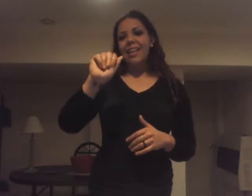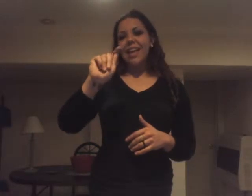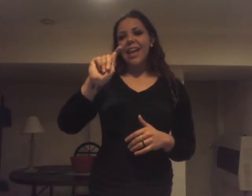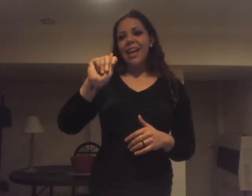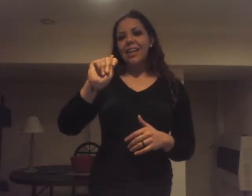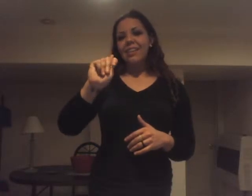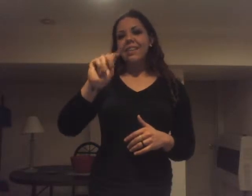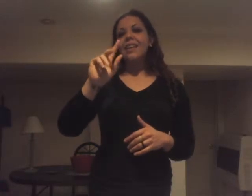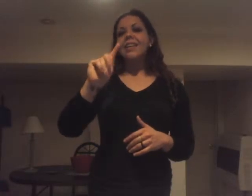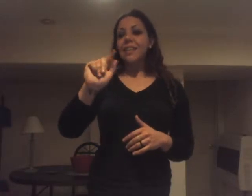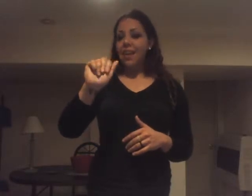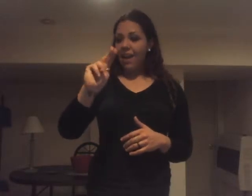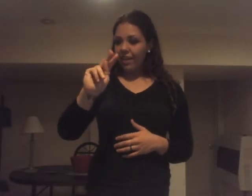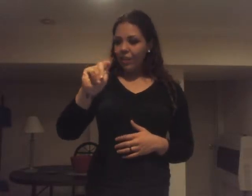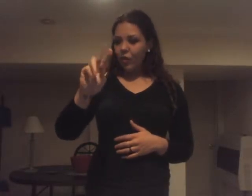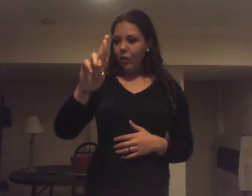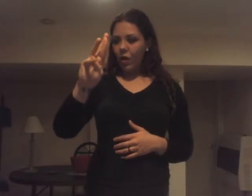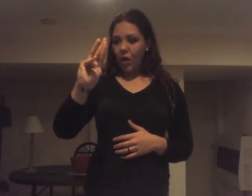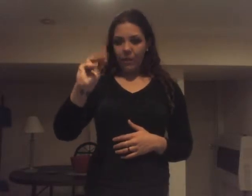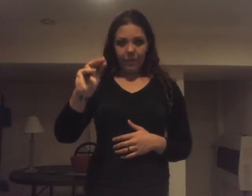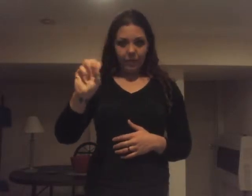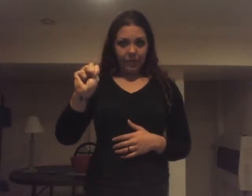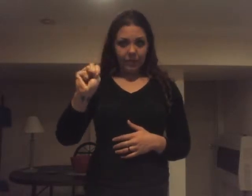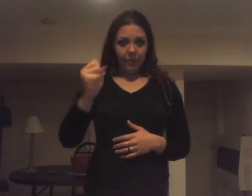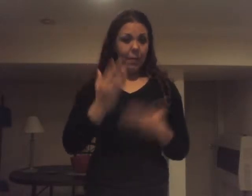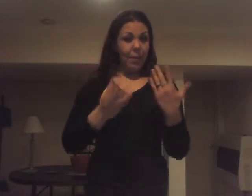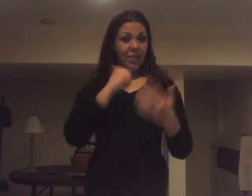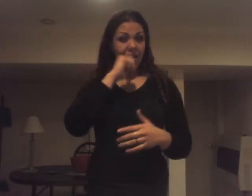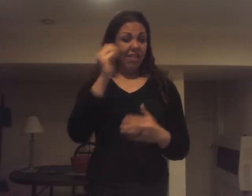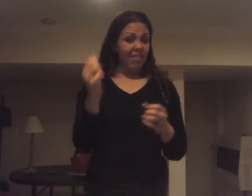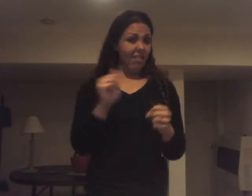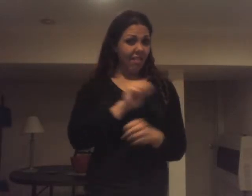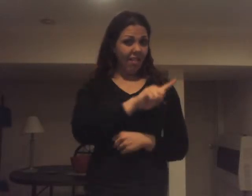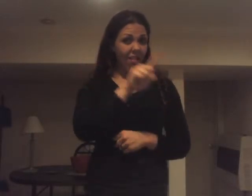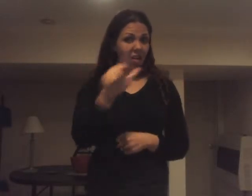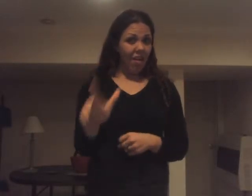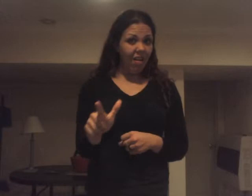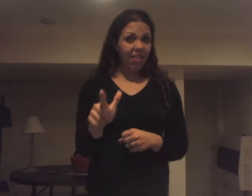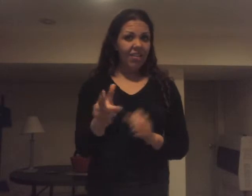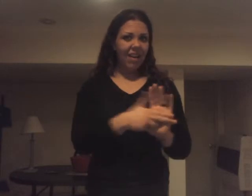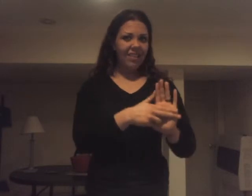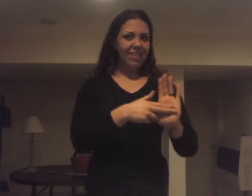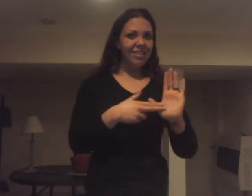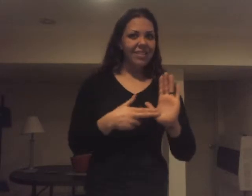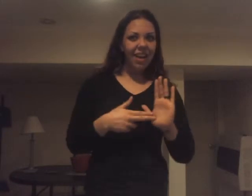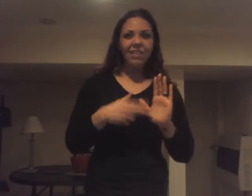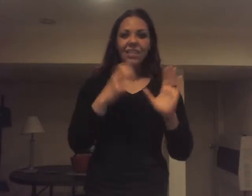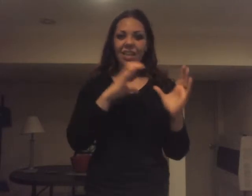Well, maybe not all of these diagnostic categories will make the final list.